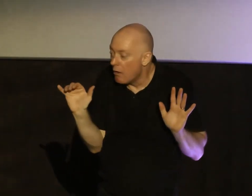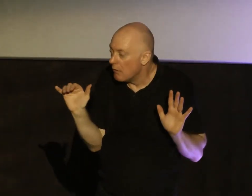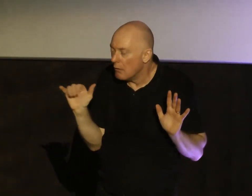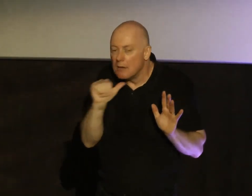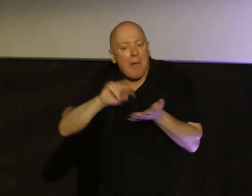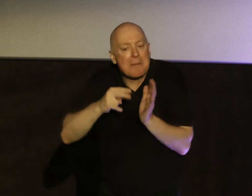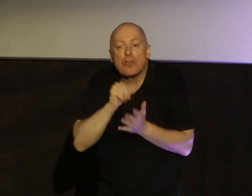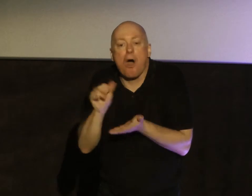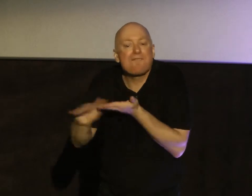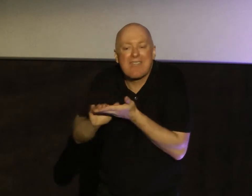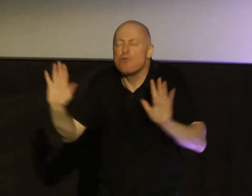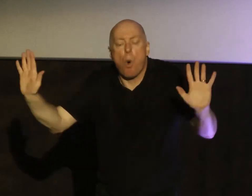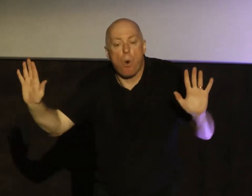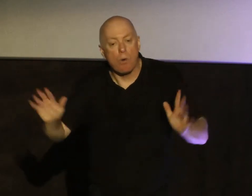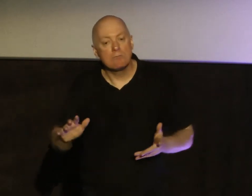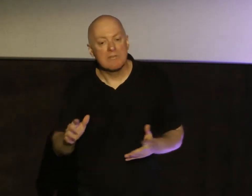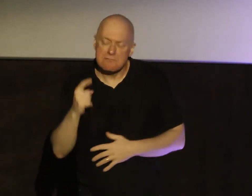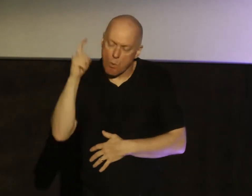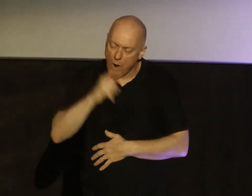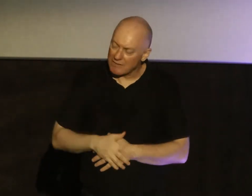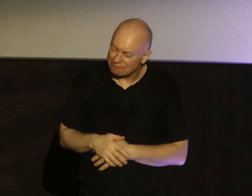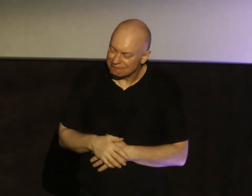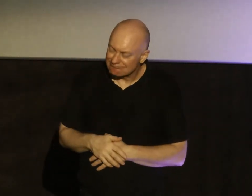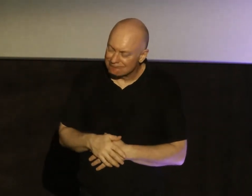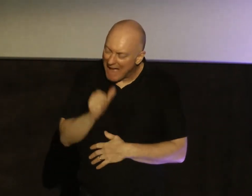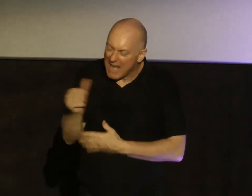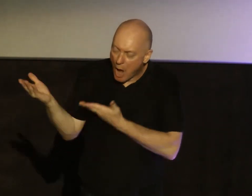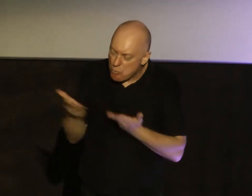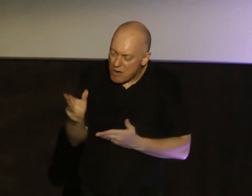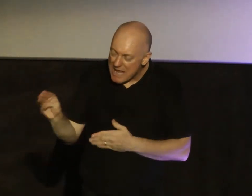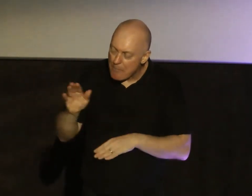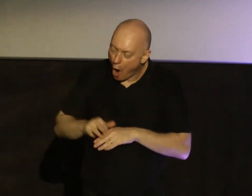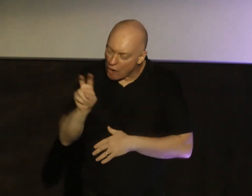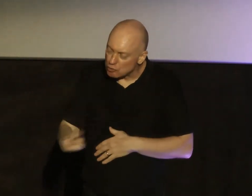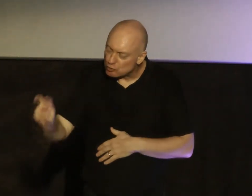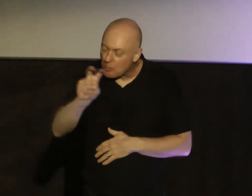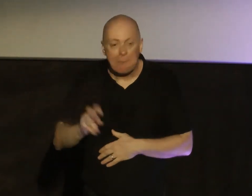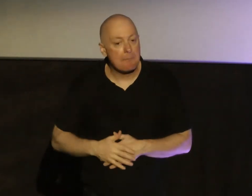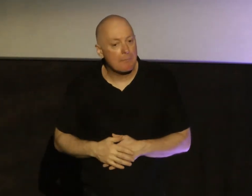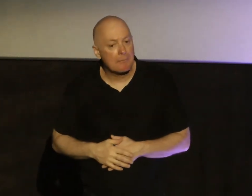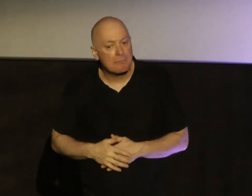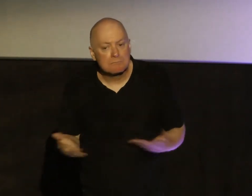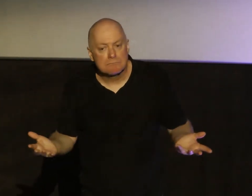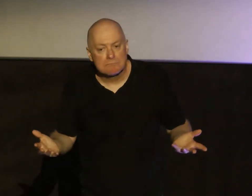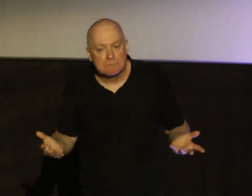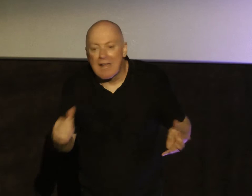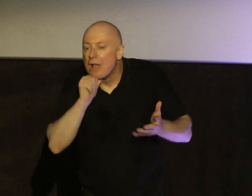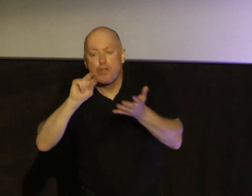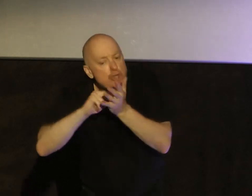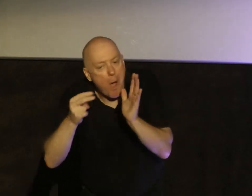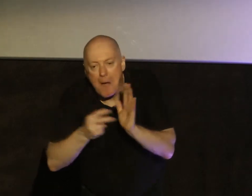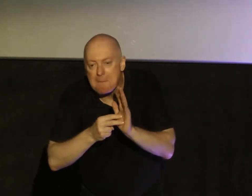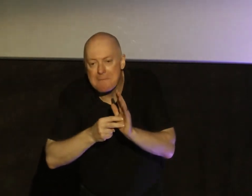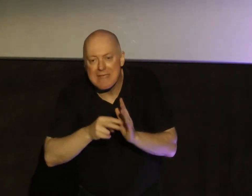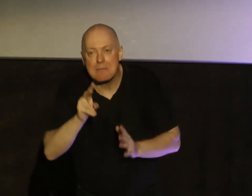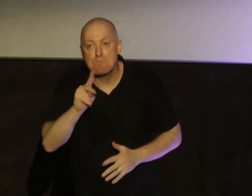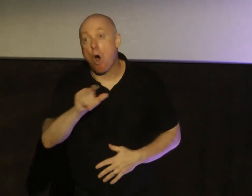Just means he makes a decision in wisdom that I'm not going to bring him along on this journey. Now, this doesn't mean that Paul should never trust John Mark